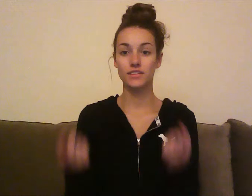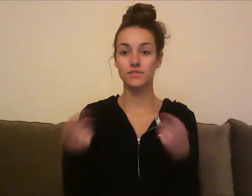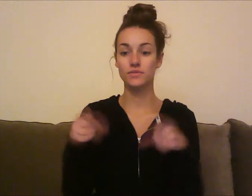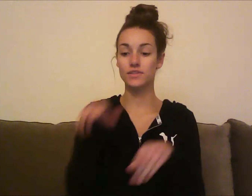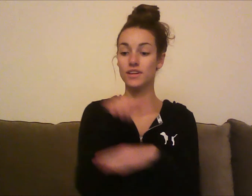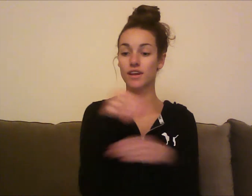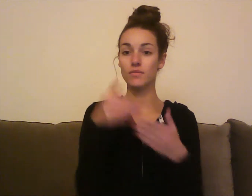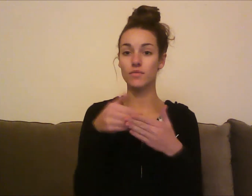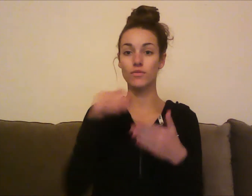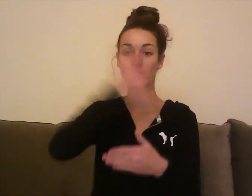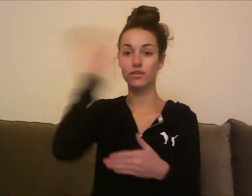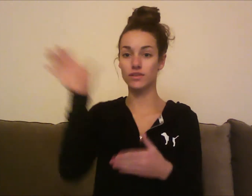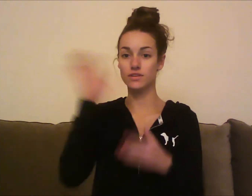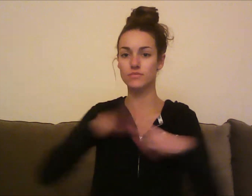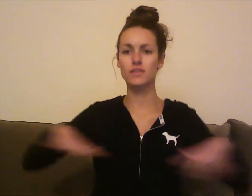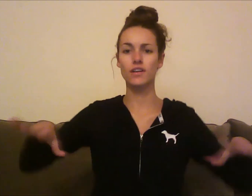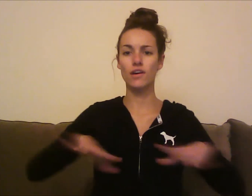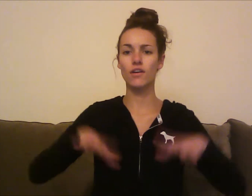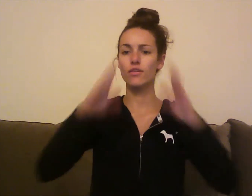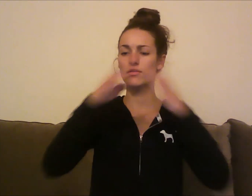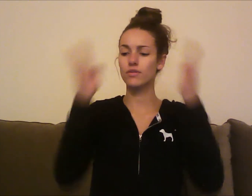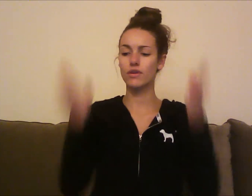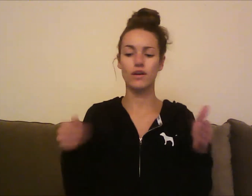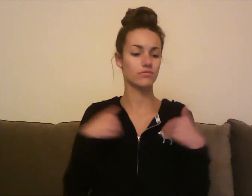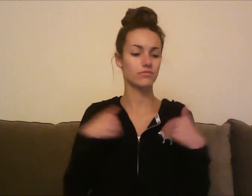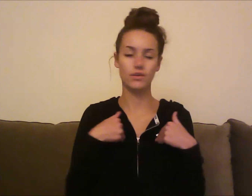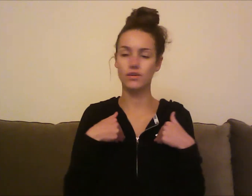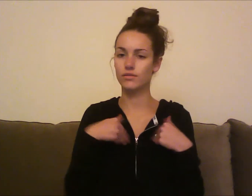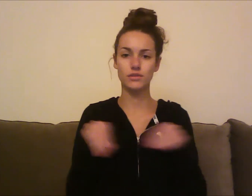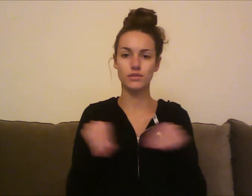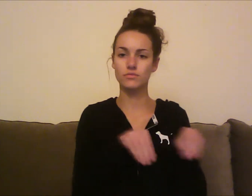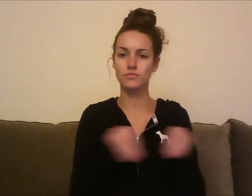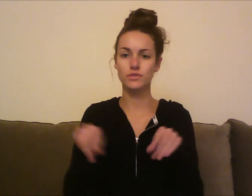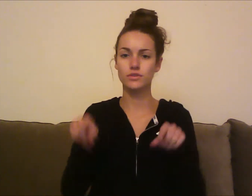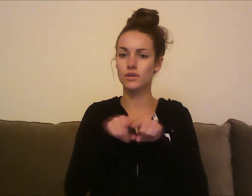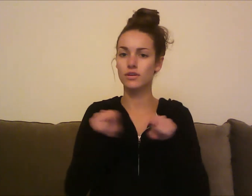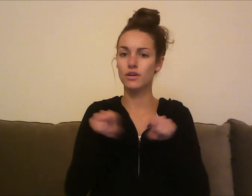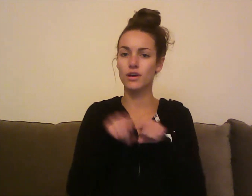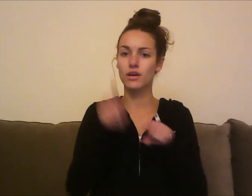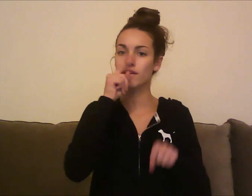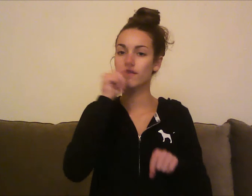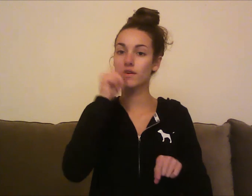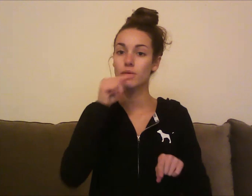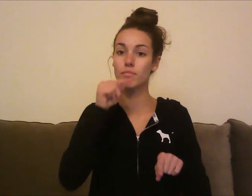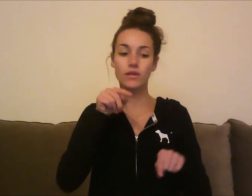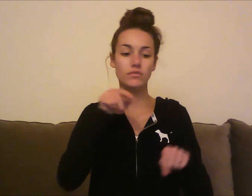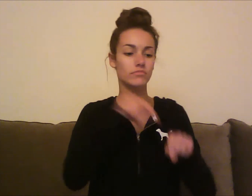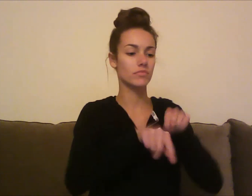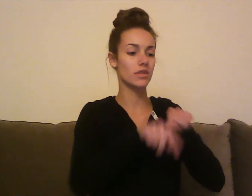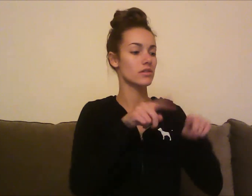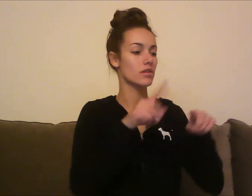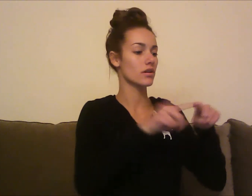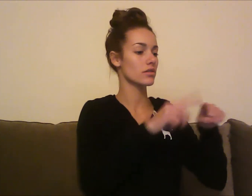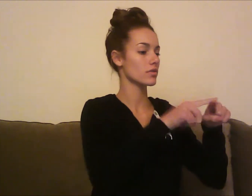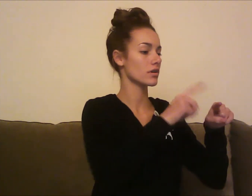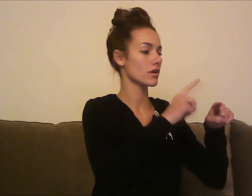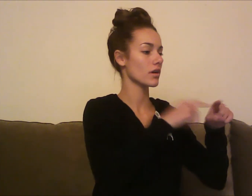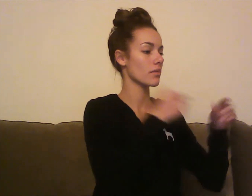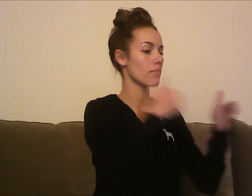This was the night before Christmas, when all through the house not a creature was stirring, not even a mouse. The stockings were hung by